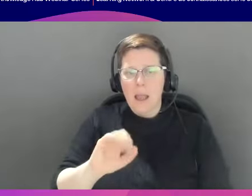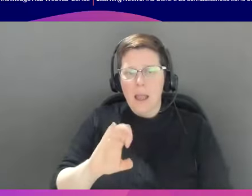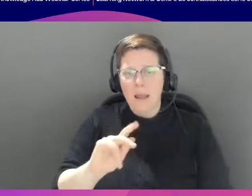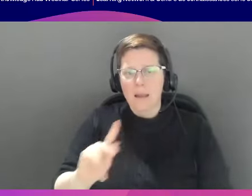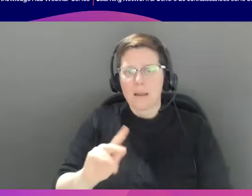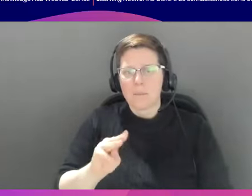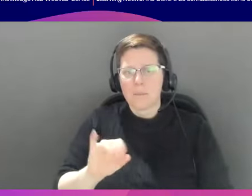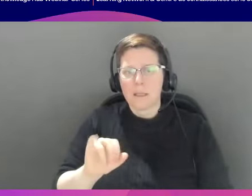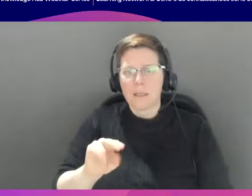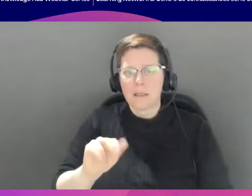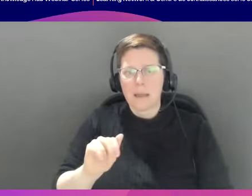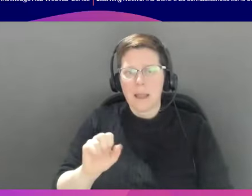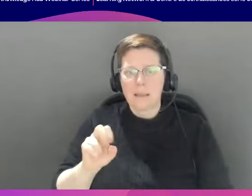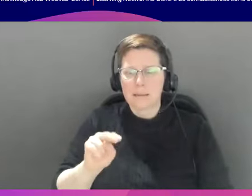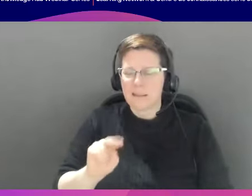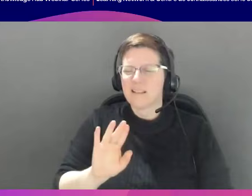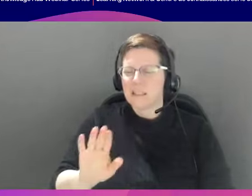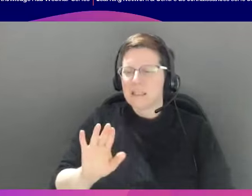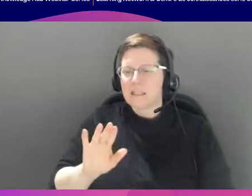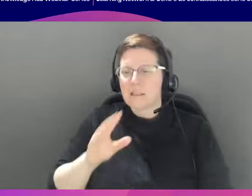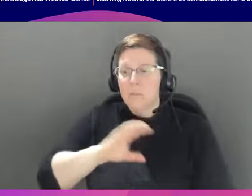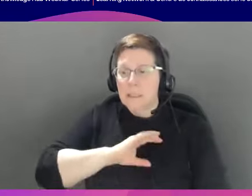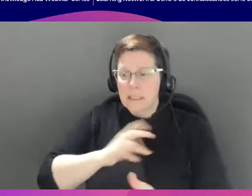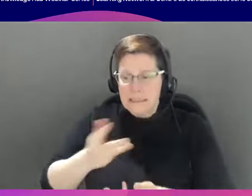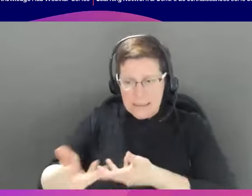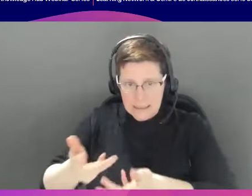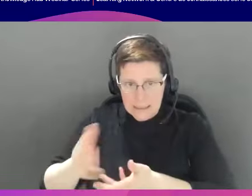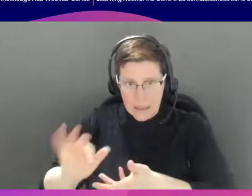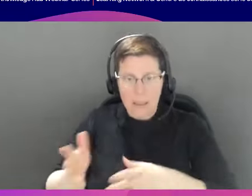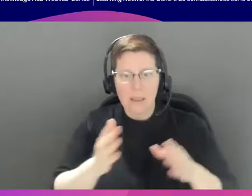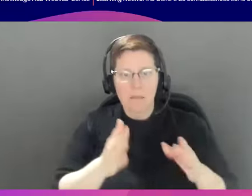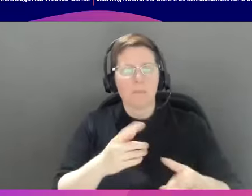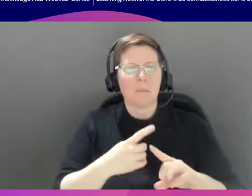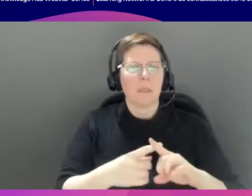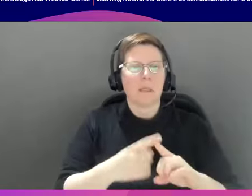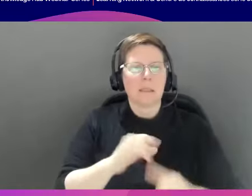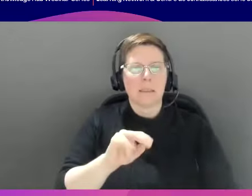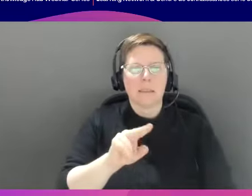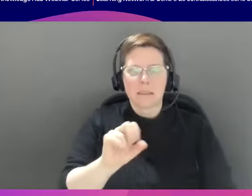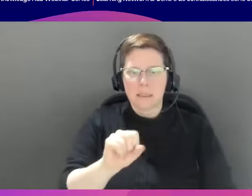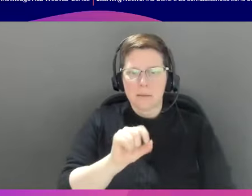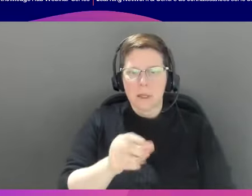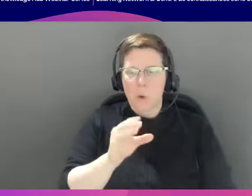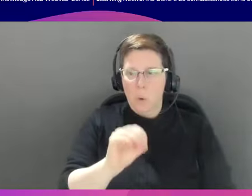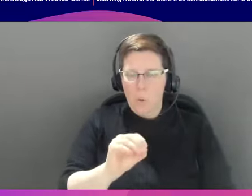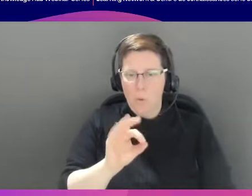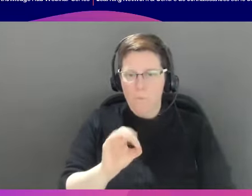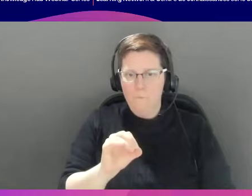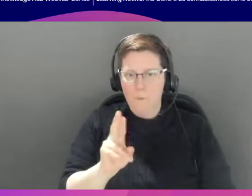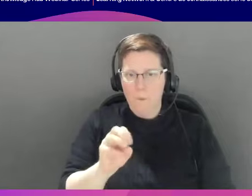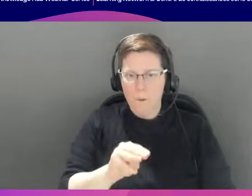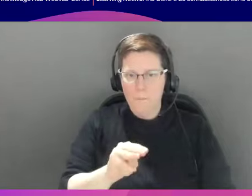and the incels.co forum with a time period that encompassed the Manassian attack. And so ultimately, I wanted to see how